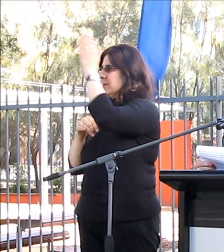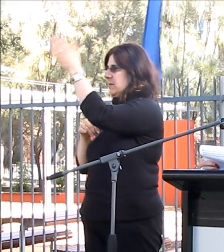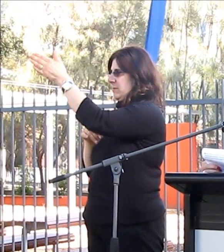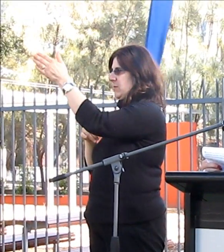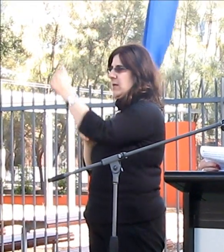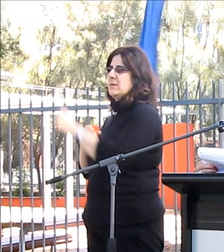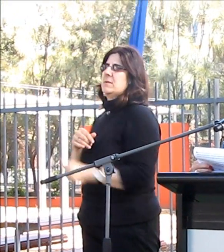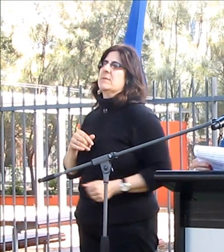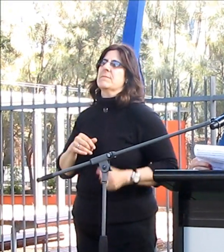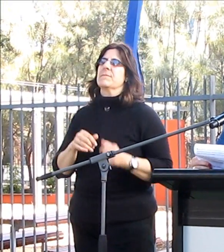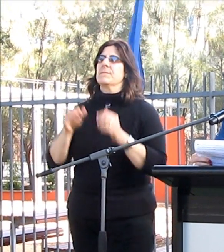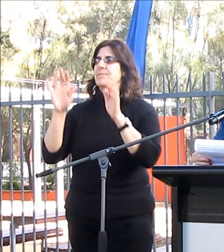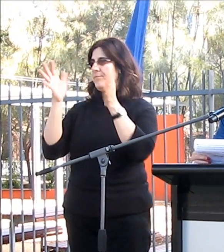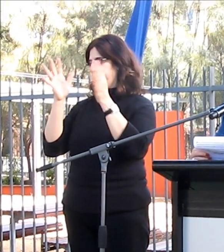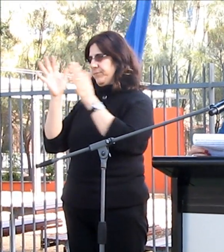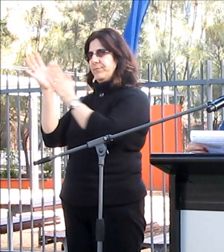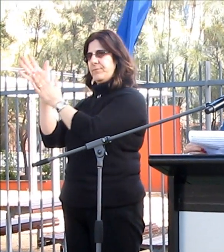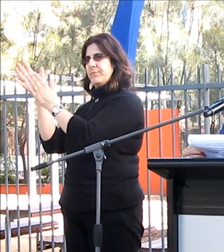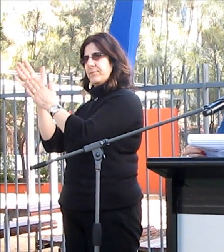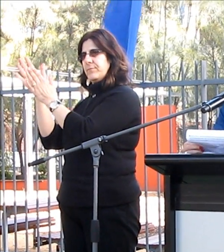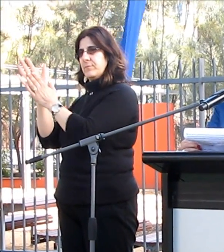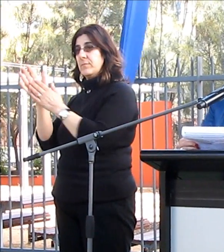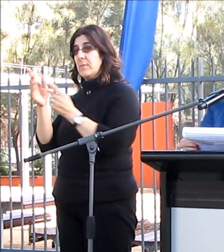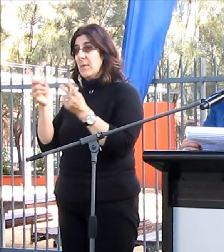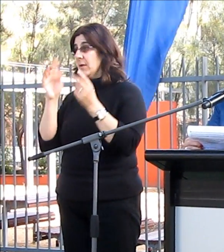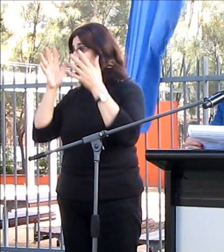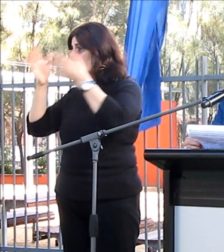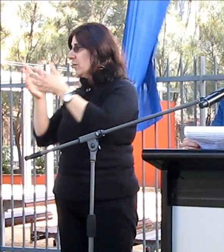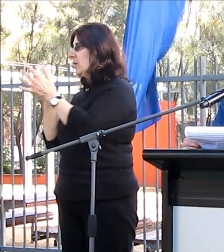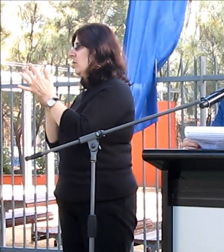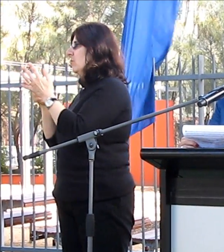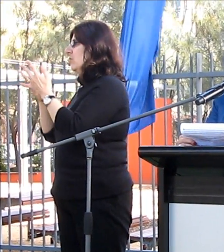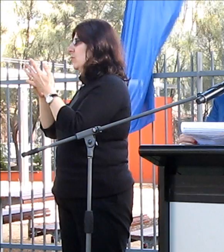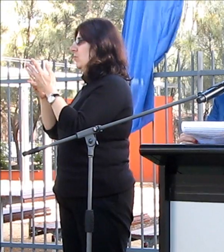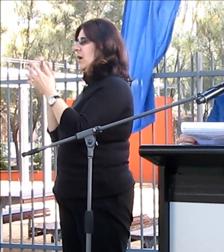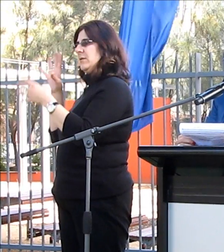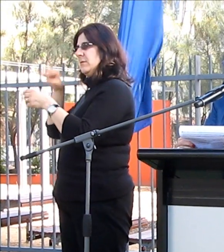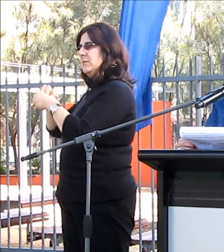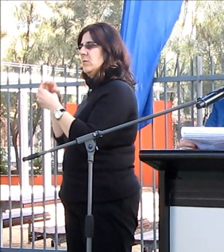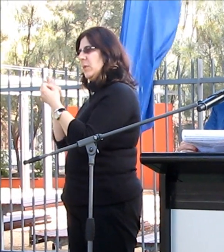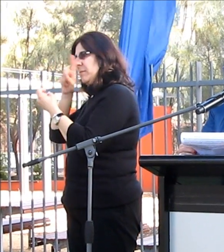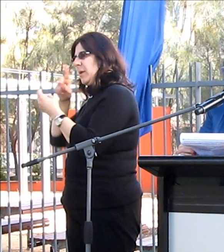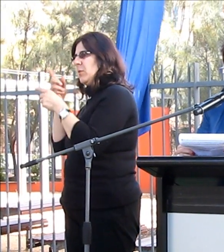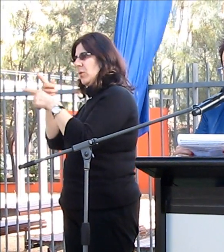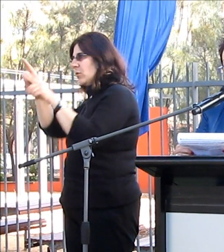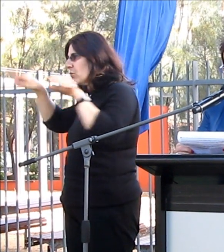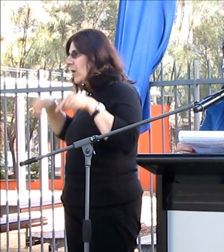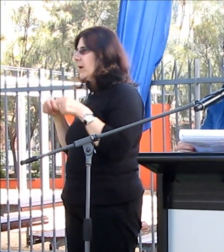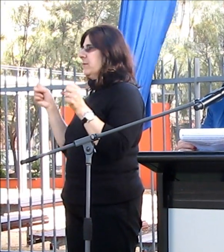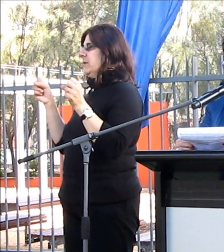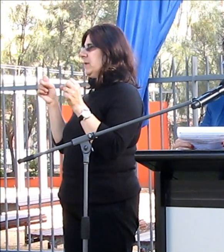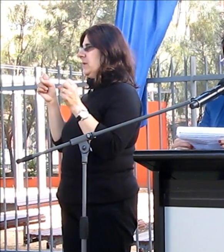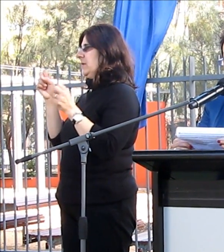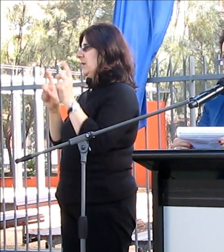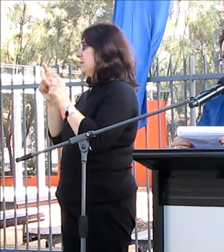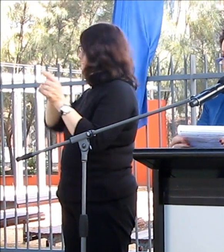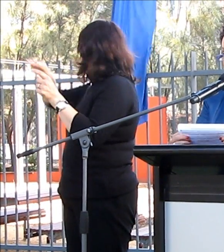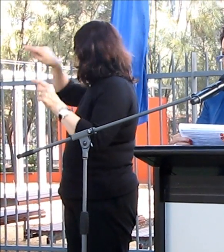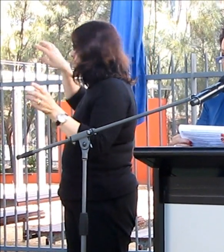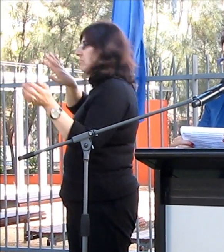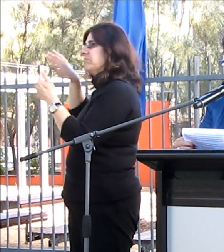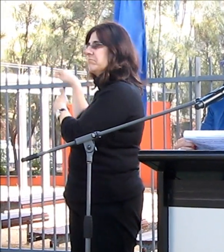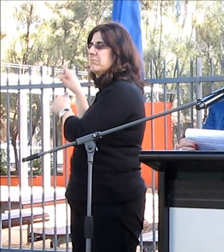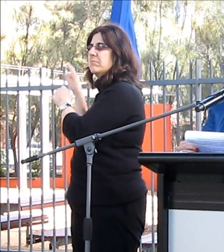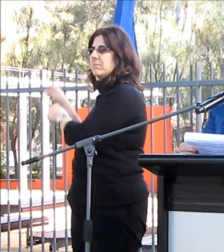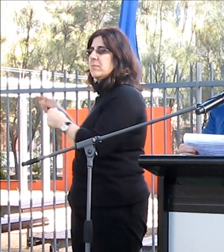There's Russ. Now, any of you who are interested in the community garden, Russ is working with a lot of people around the city on their community gardens, and